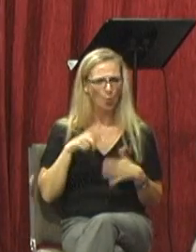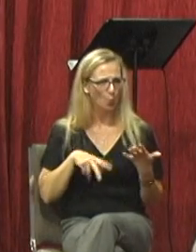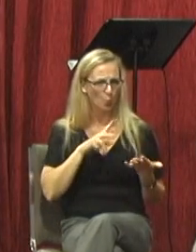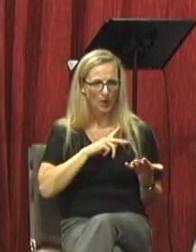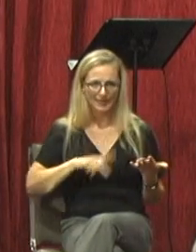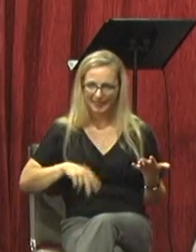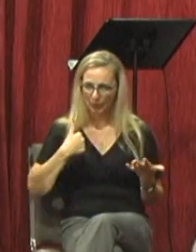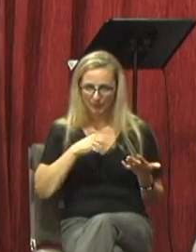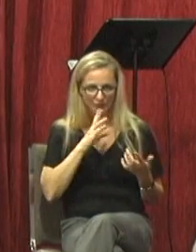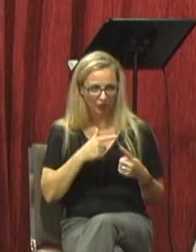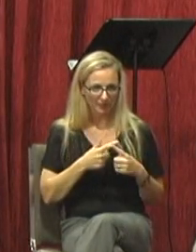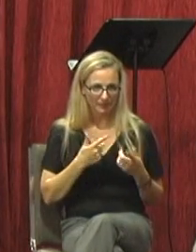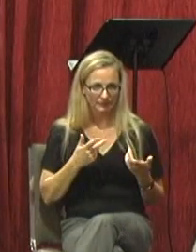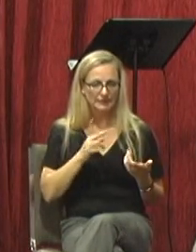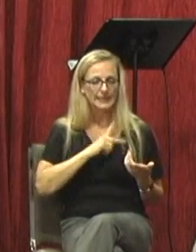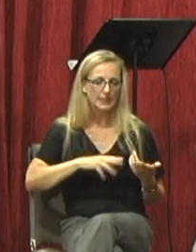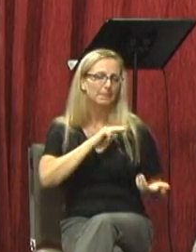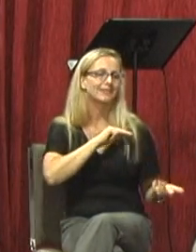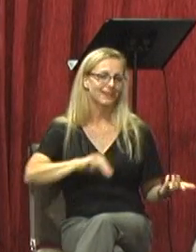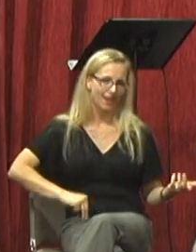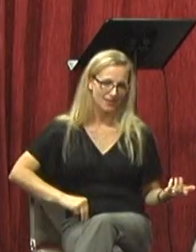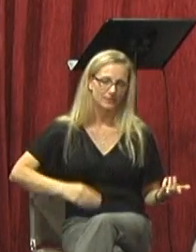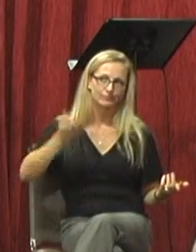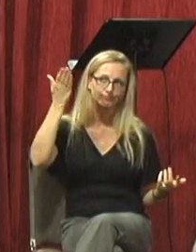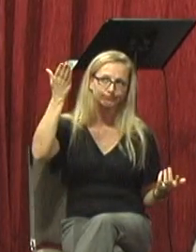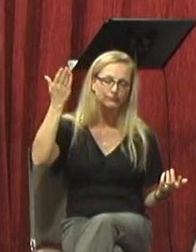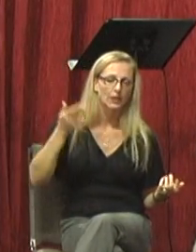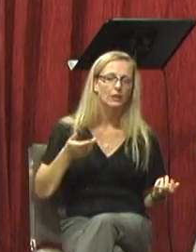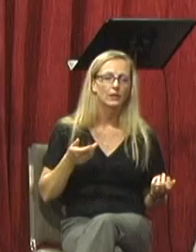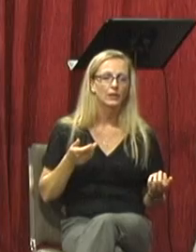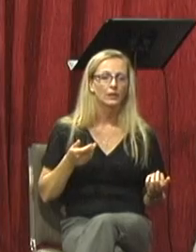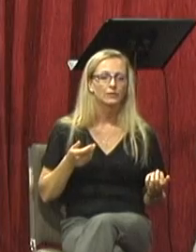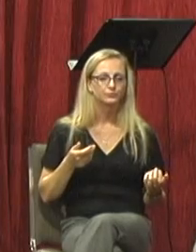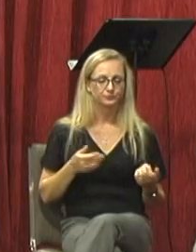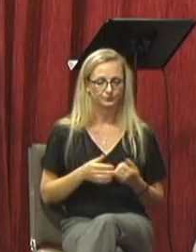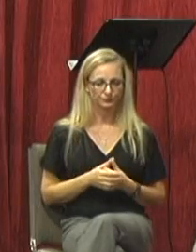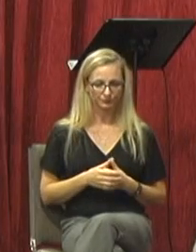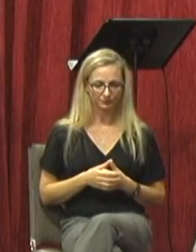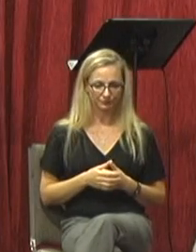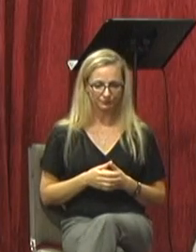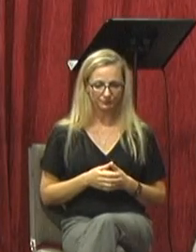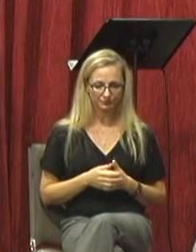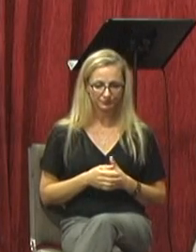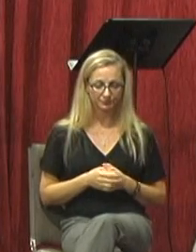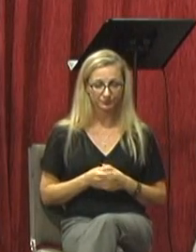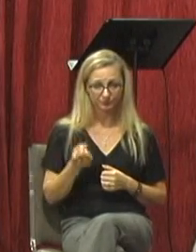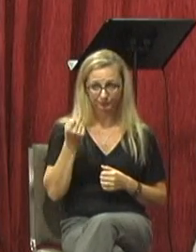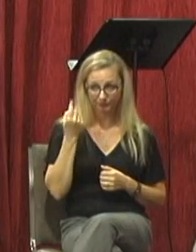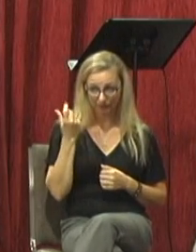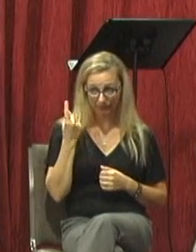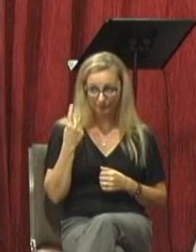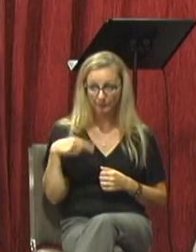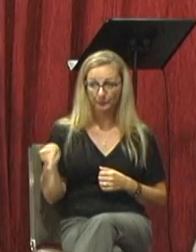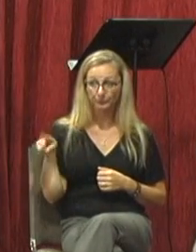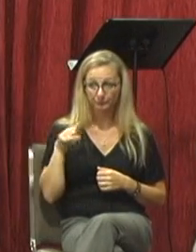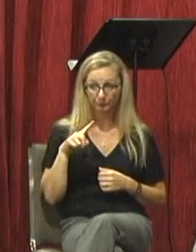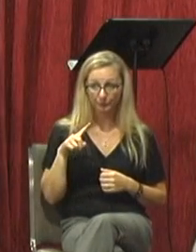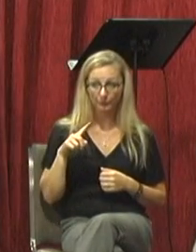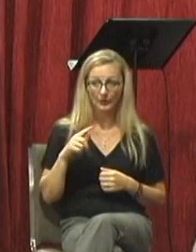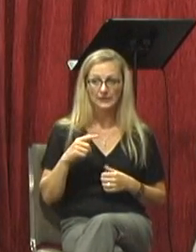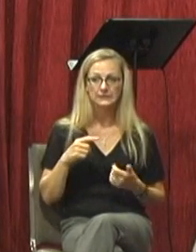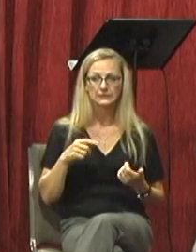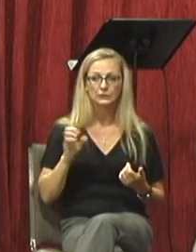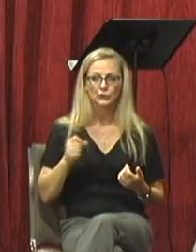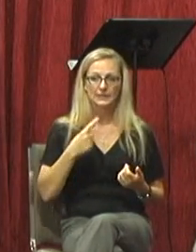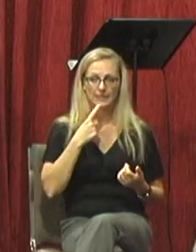here? King Messiah. We are a royal priesthood. Everybody got that? Just kind of point to yourself, I